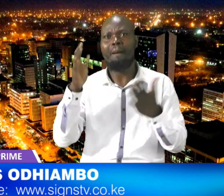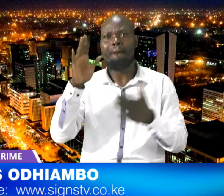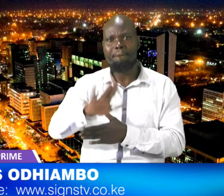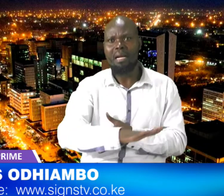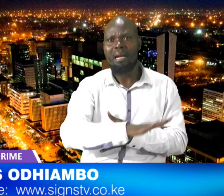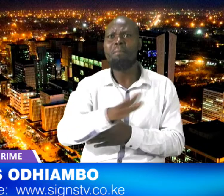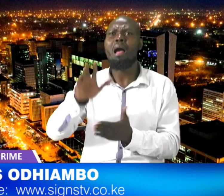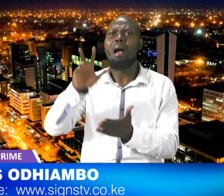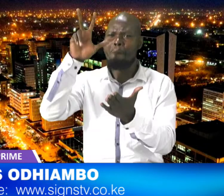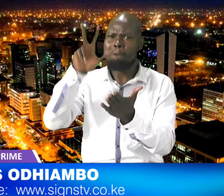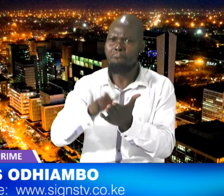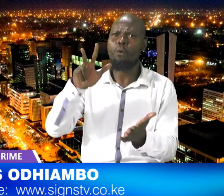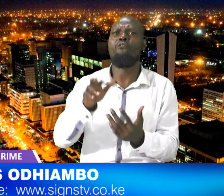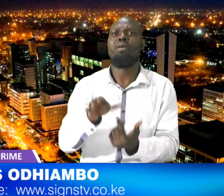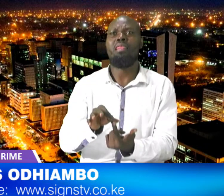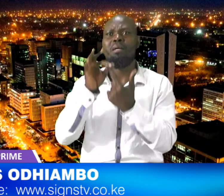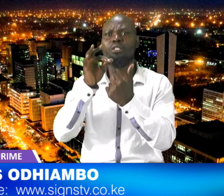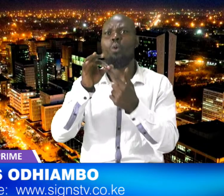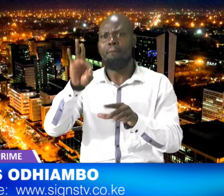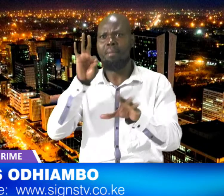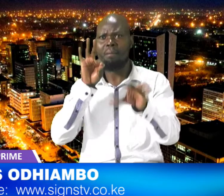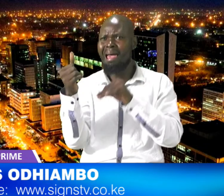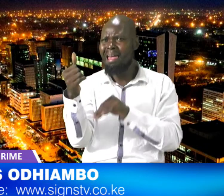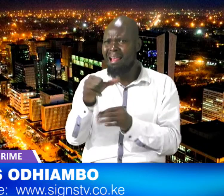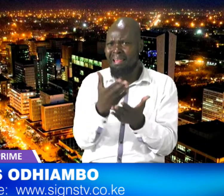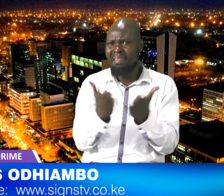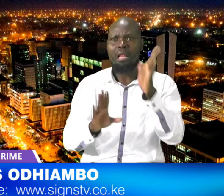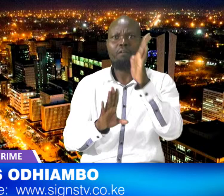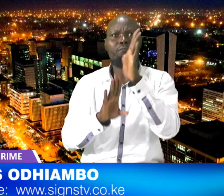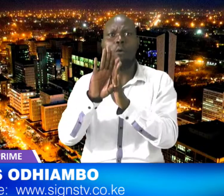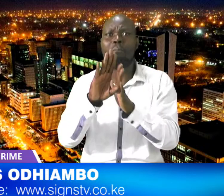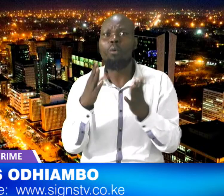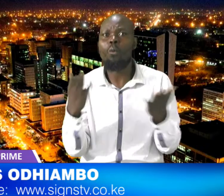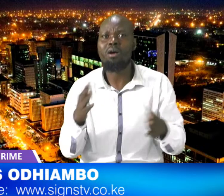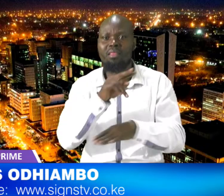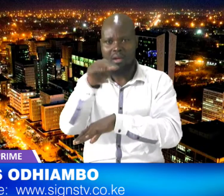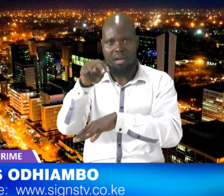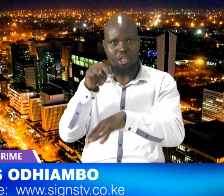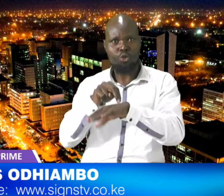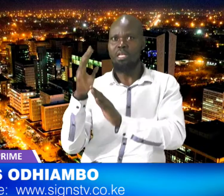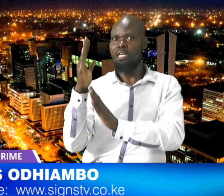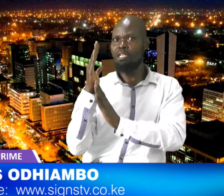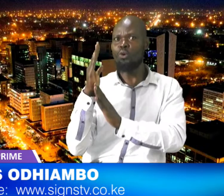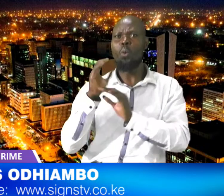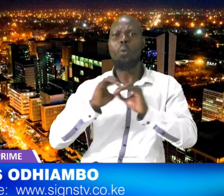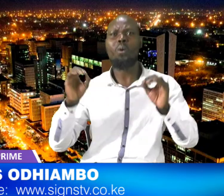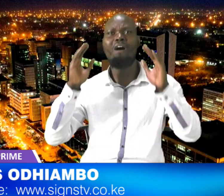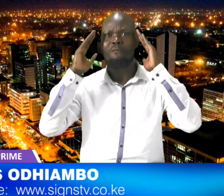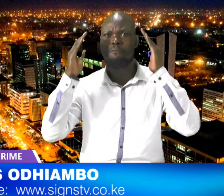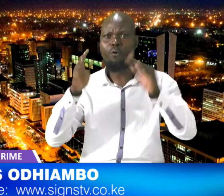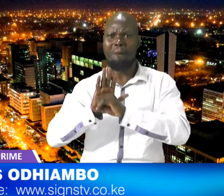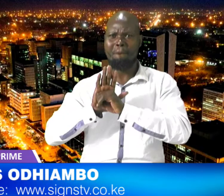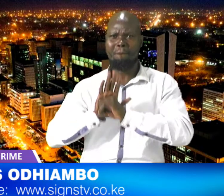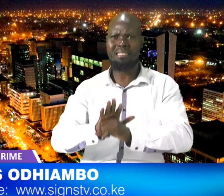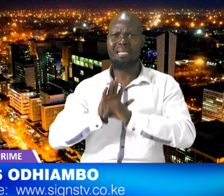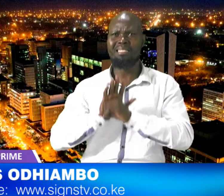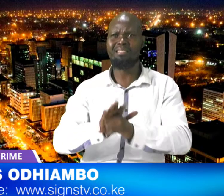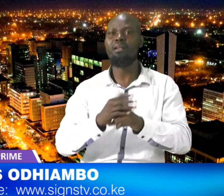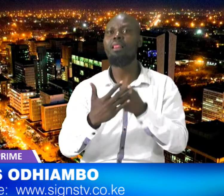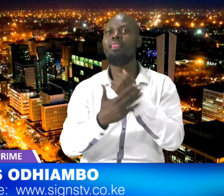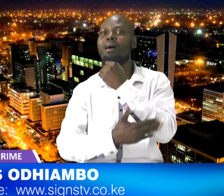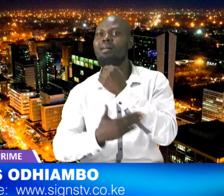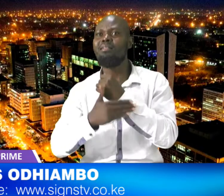248 of the Constitution, emphasized that Parliament's approval is necessary for any deployment of national security